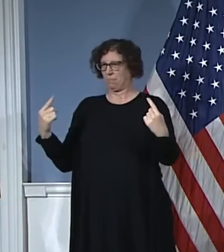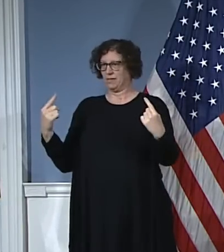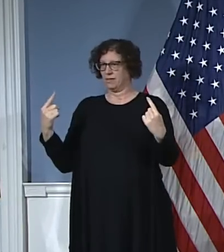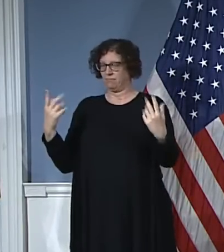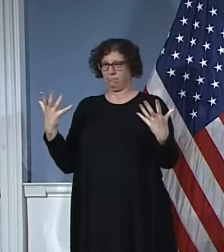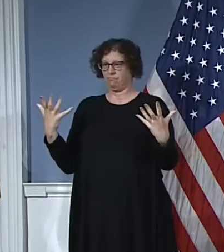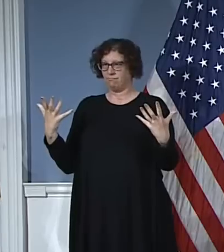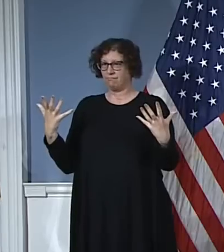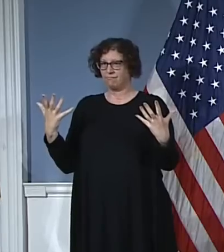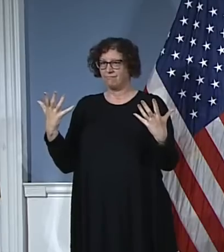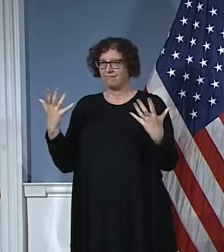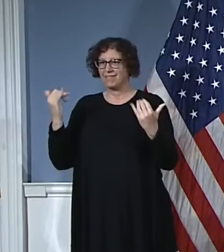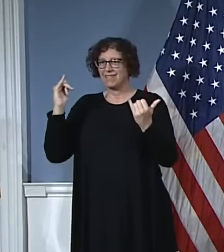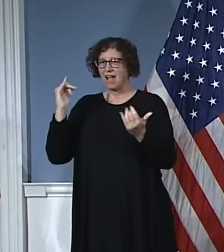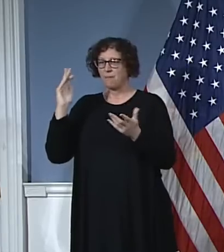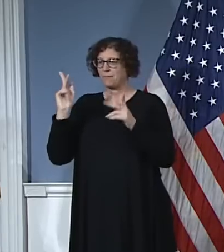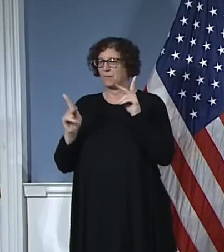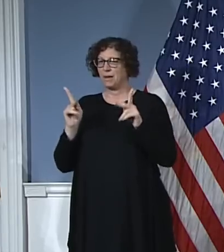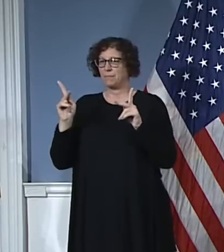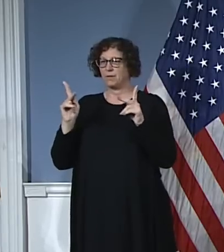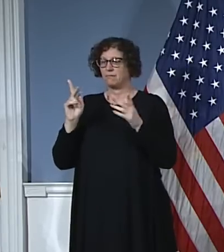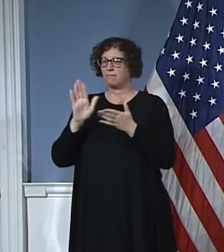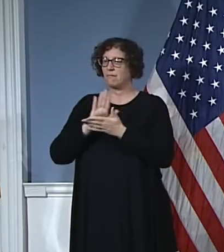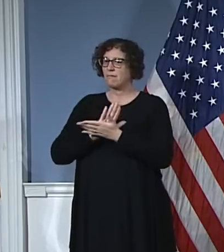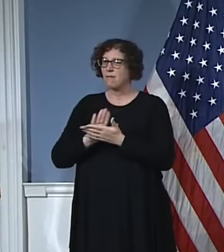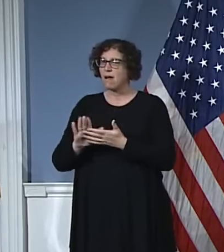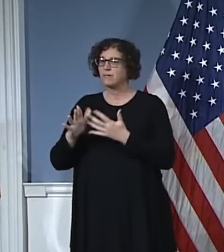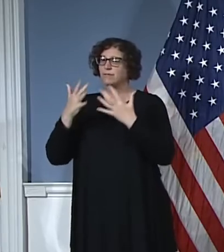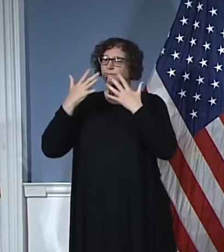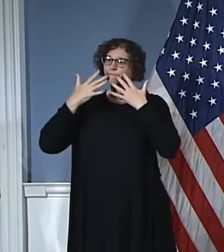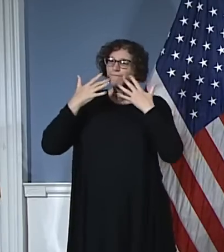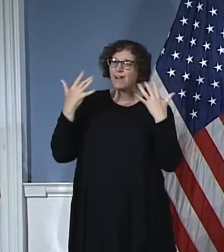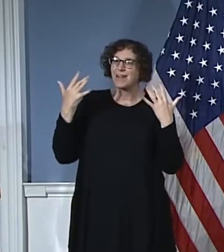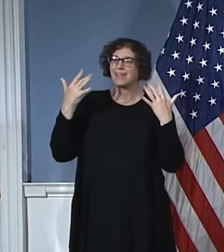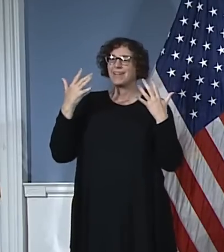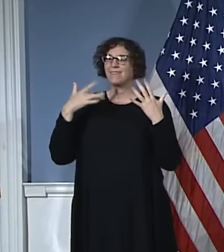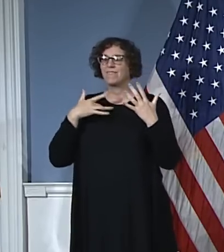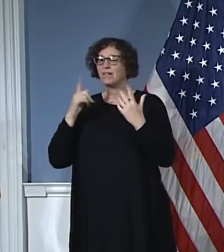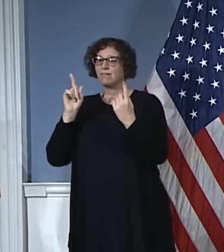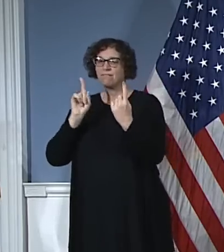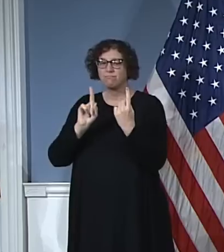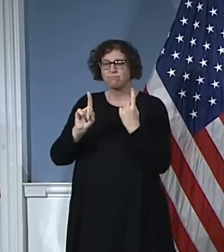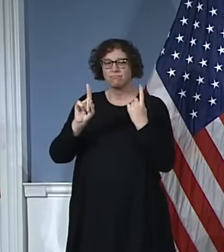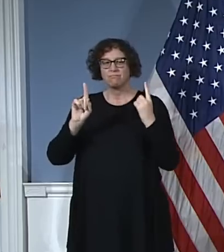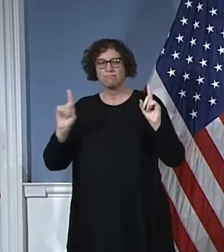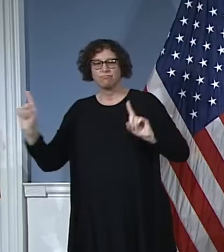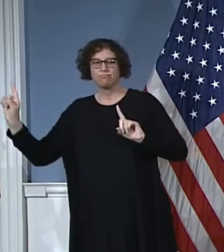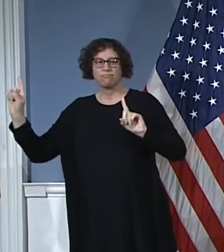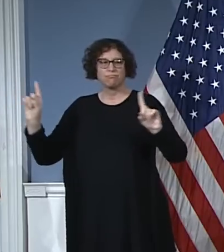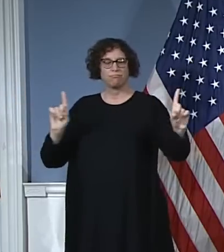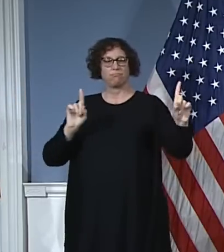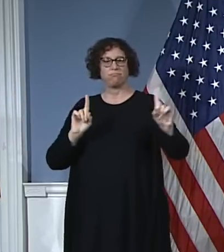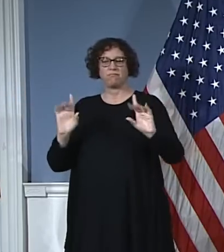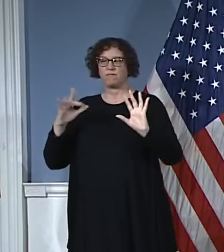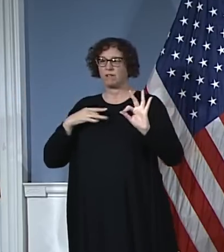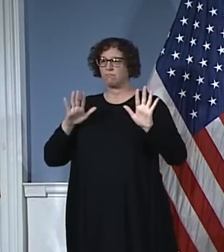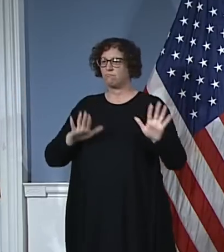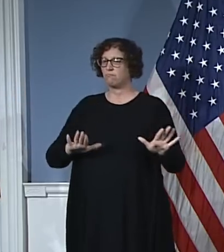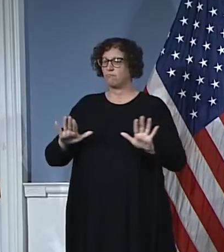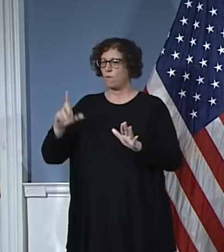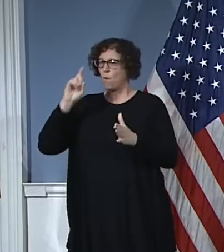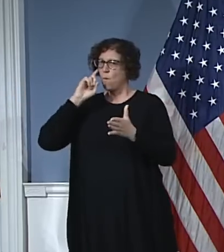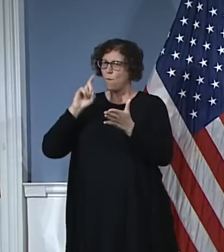forced politeness these days of allowing one to pass before you proceed down a path. That's what I saw in the parks yesterday, and